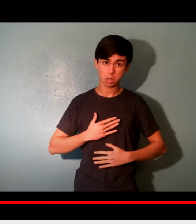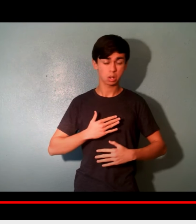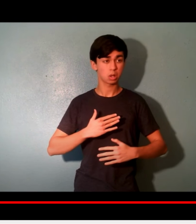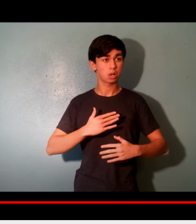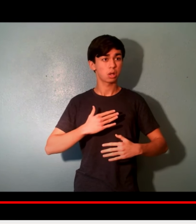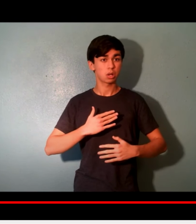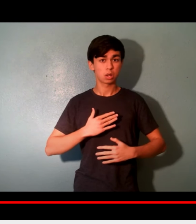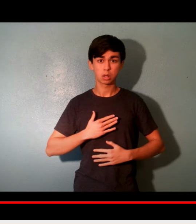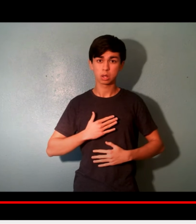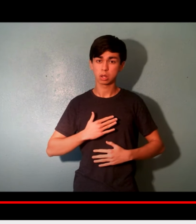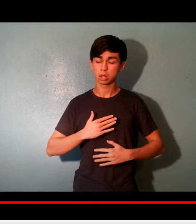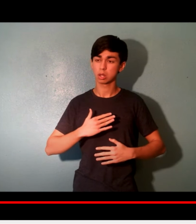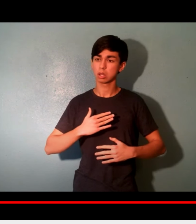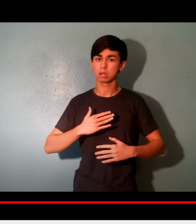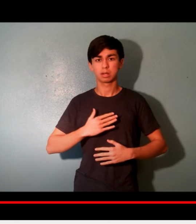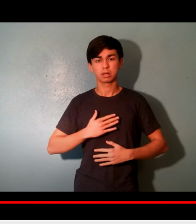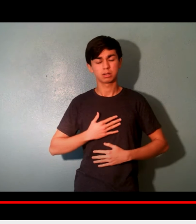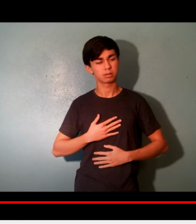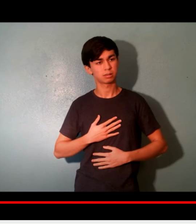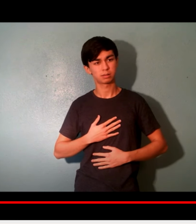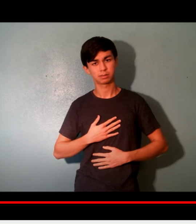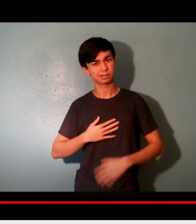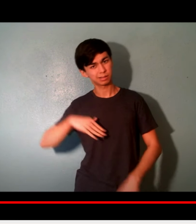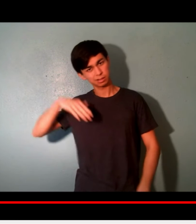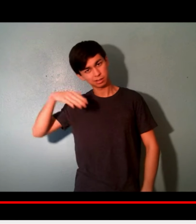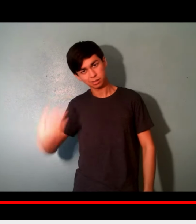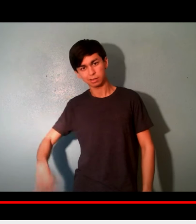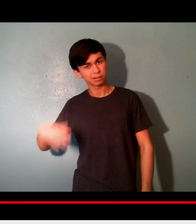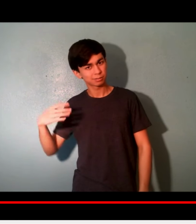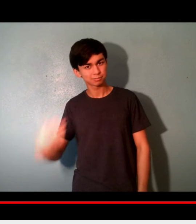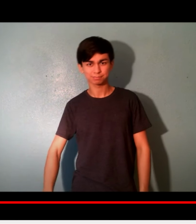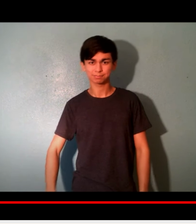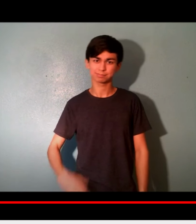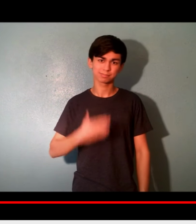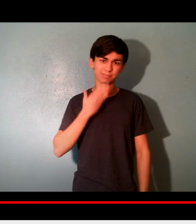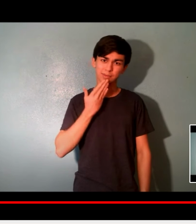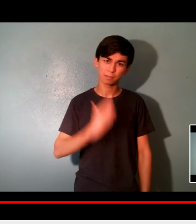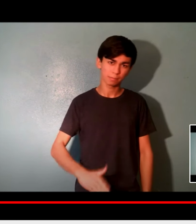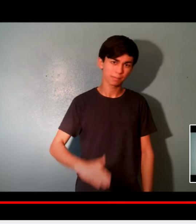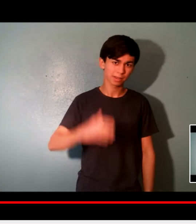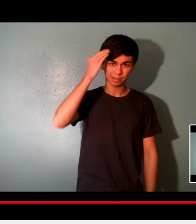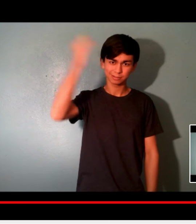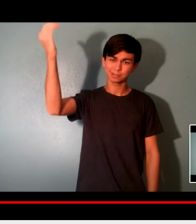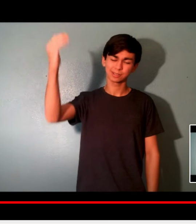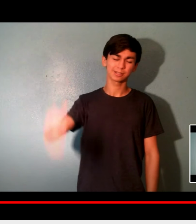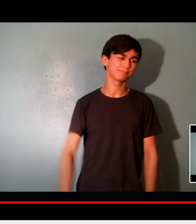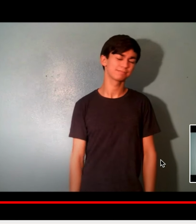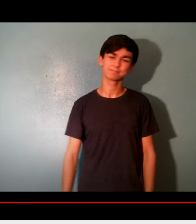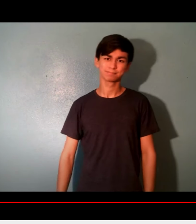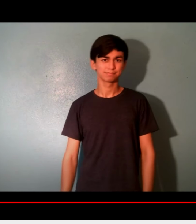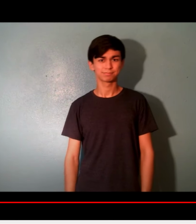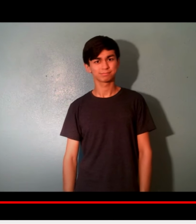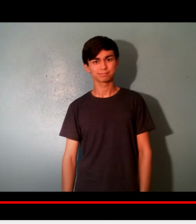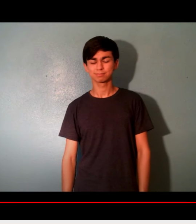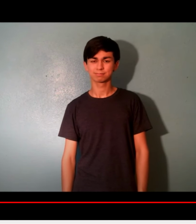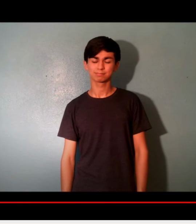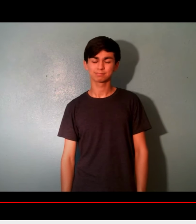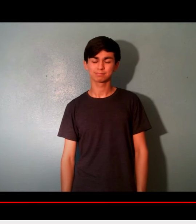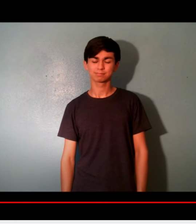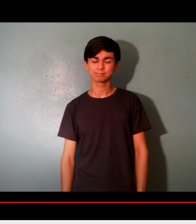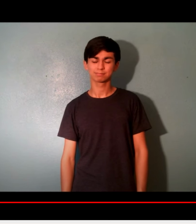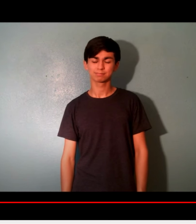And he wakes up. And it was just a bad dream. Great story. Wow, uses that sign. Okay,